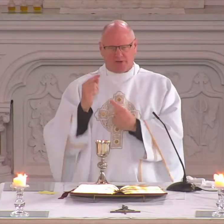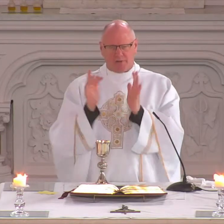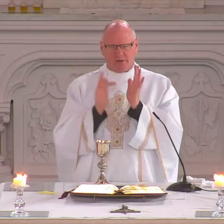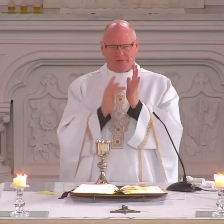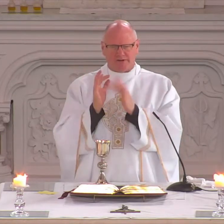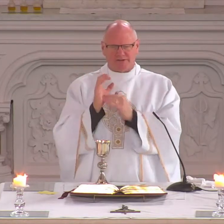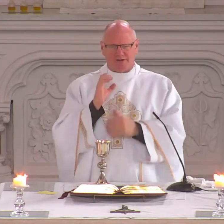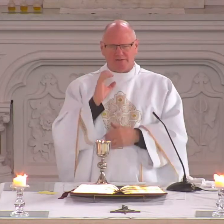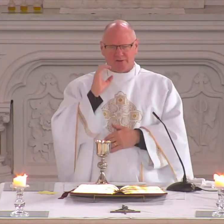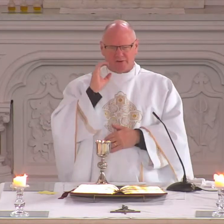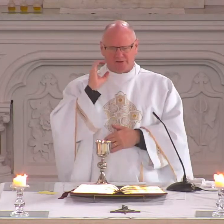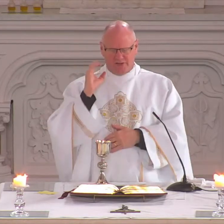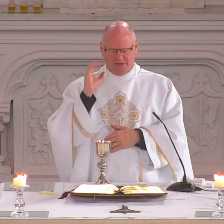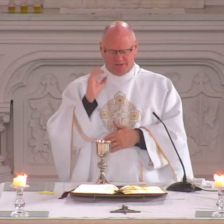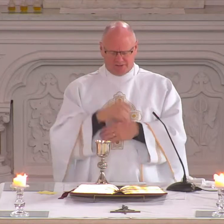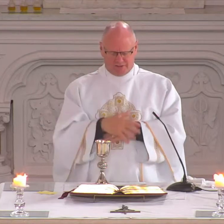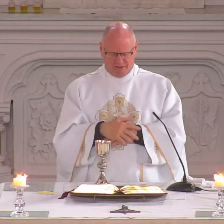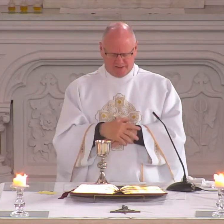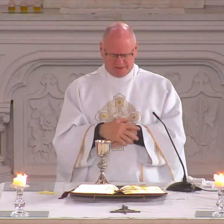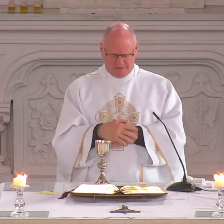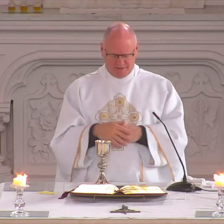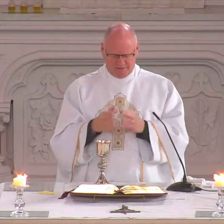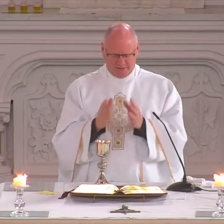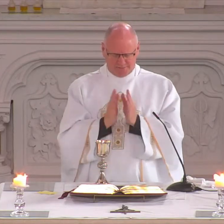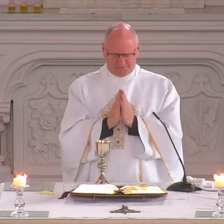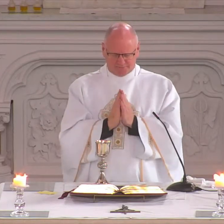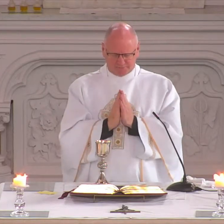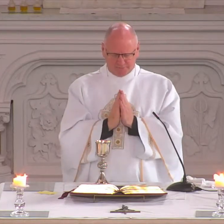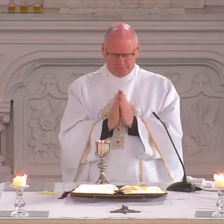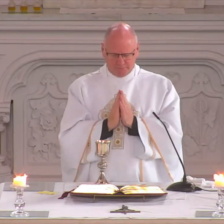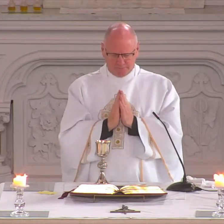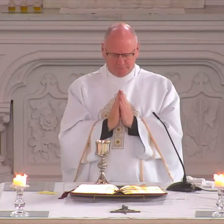and the coming of our Savior, Jesus Christ.